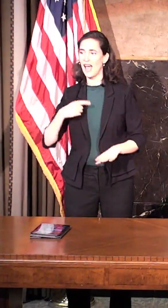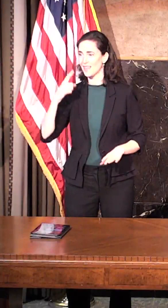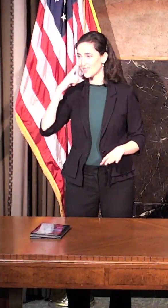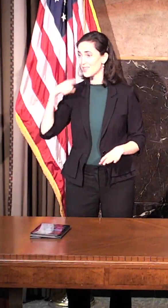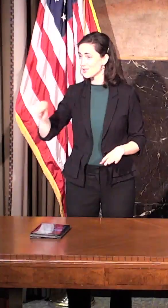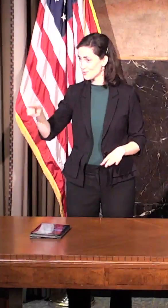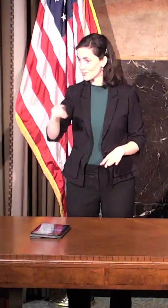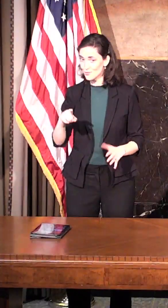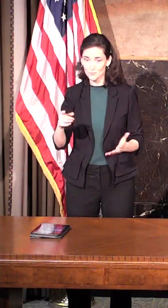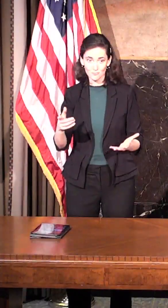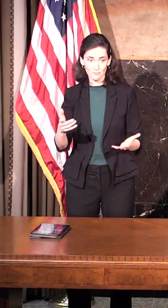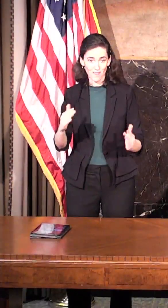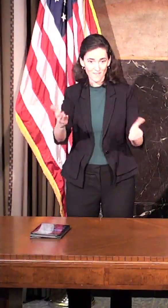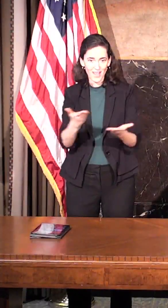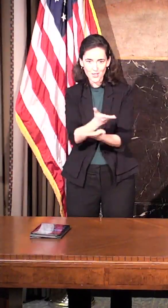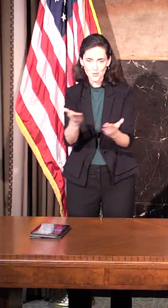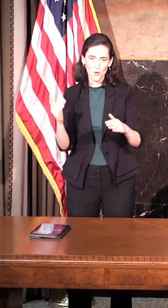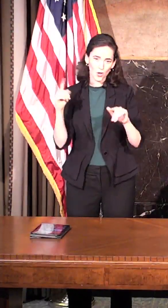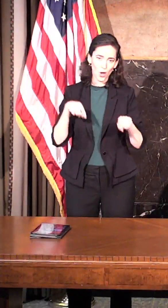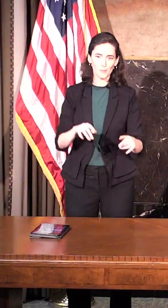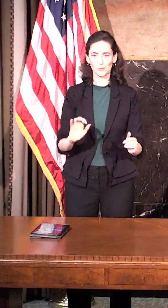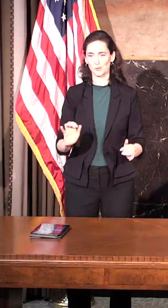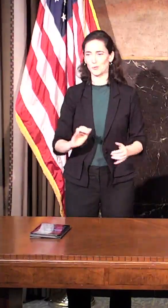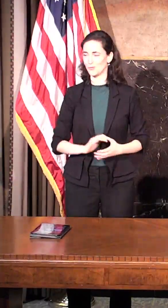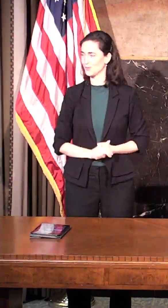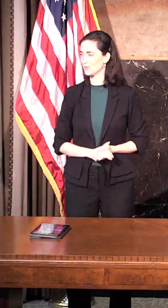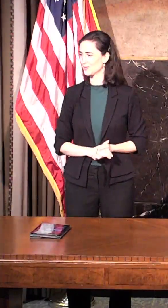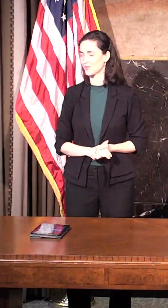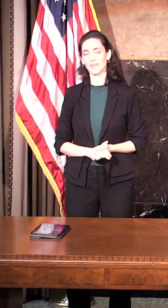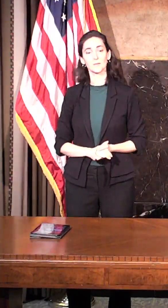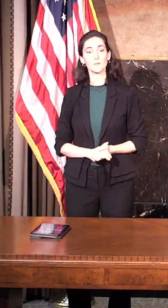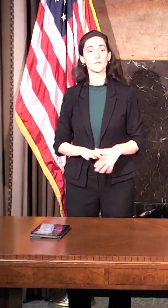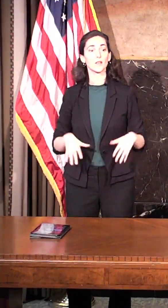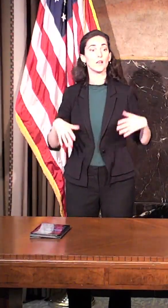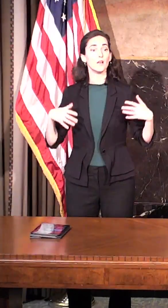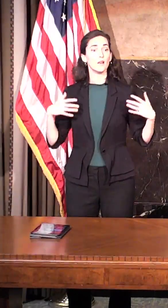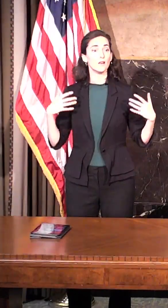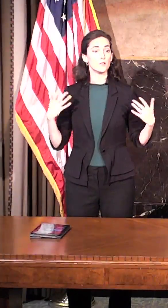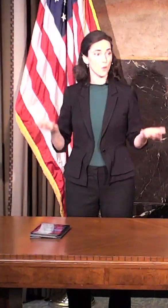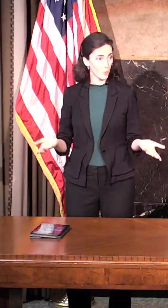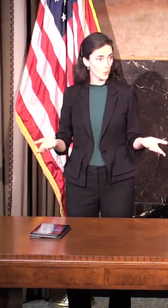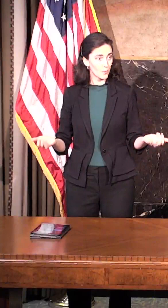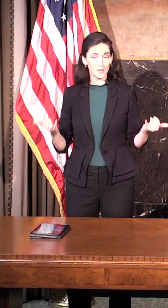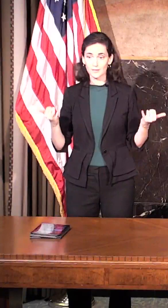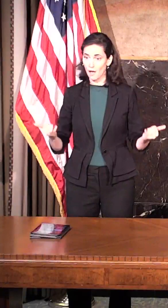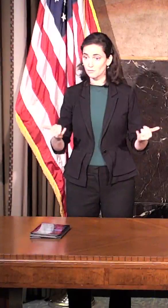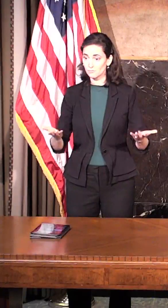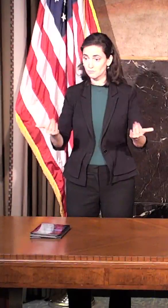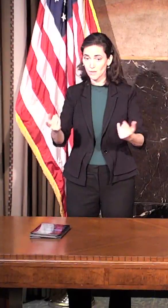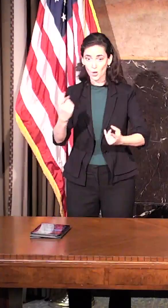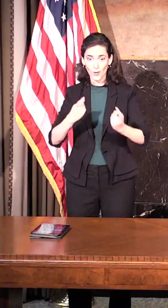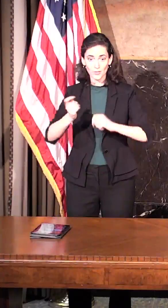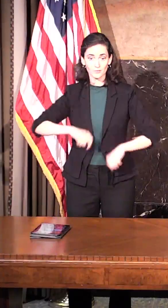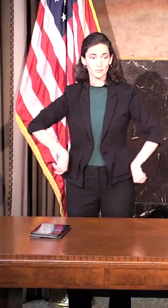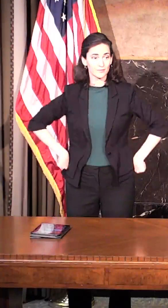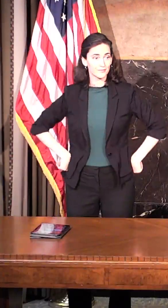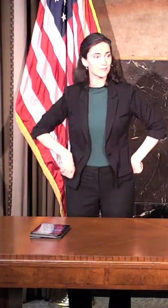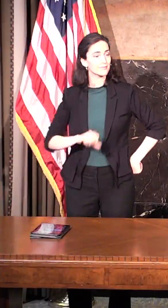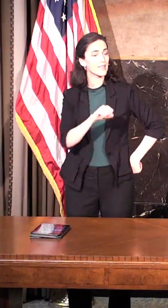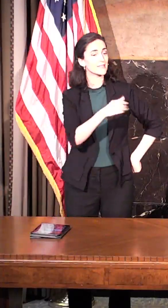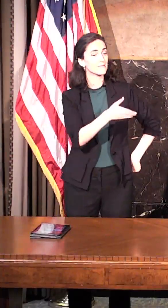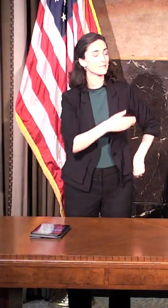going to be invited to come out to that as well. So with that, I will take some questions. Yes,